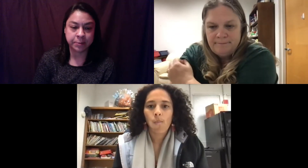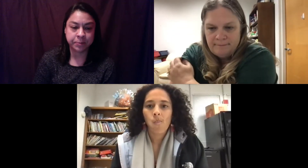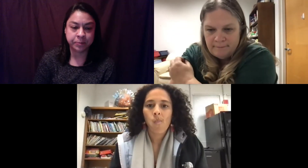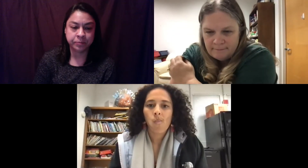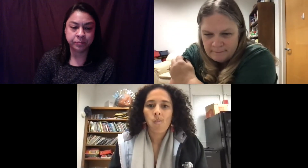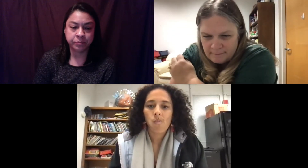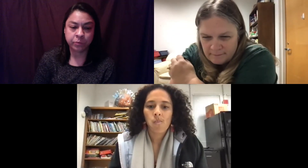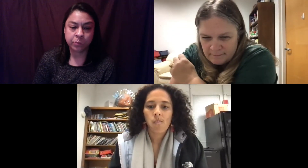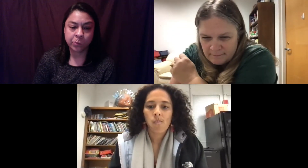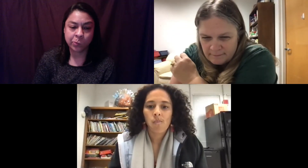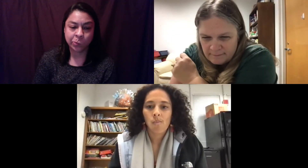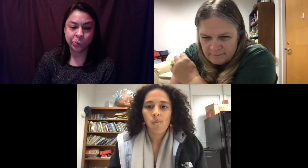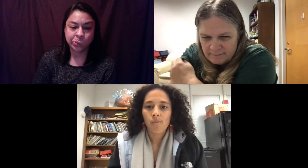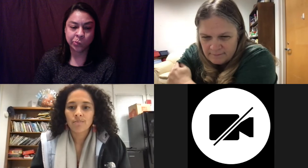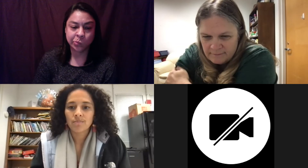like.